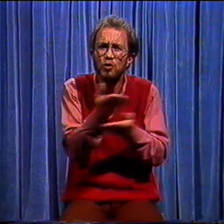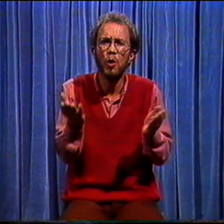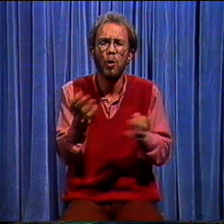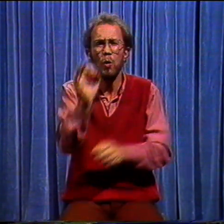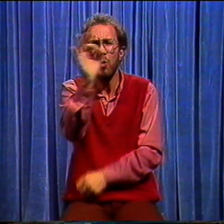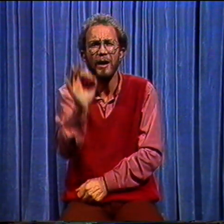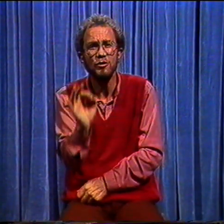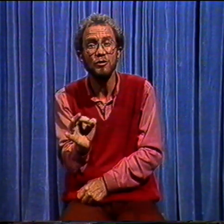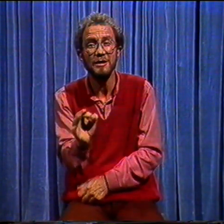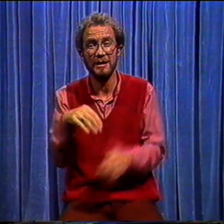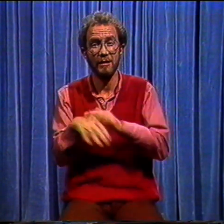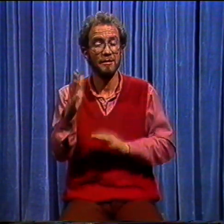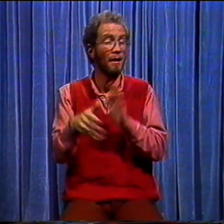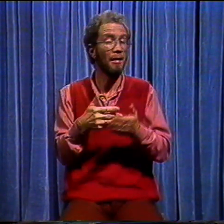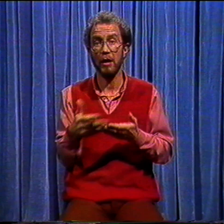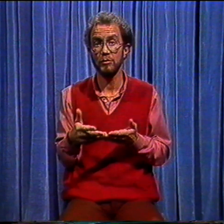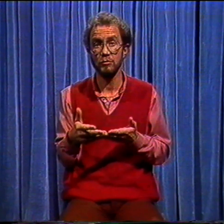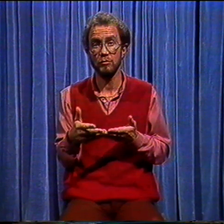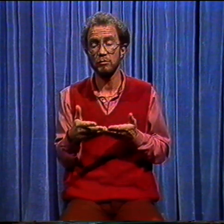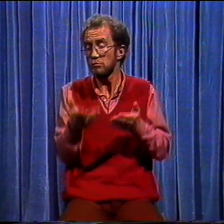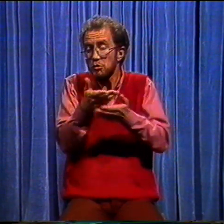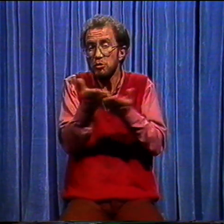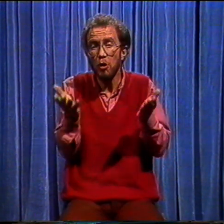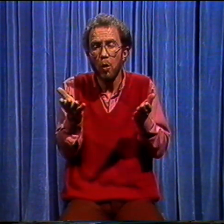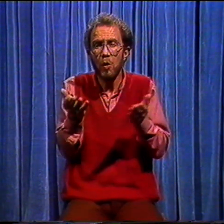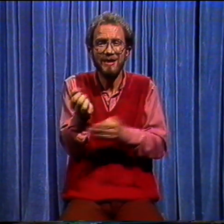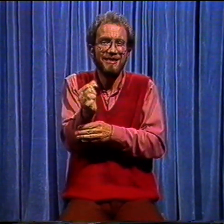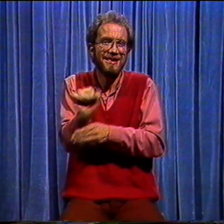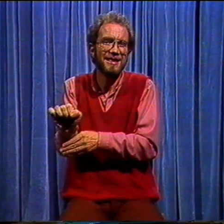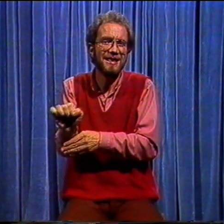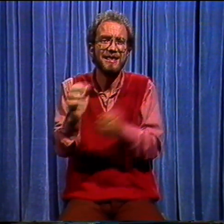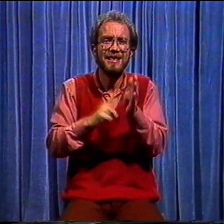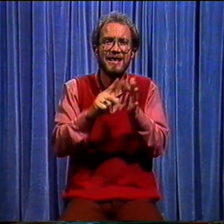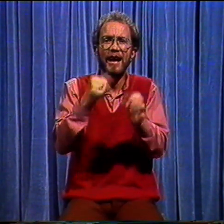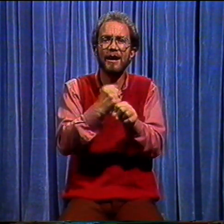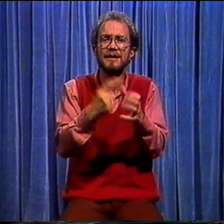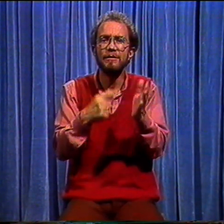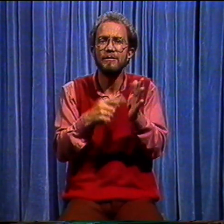show questions in sign language, to show negatives.